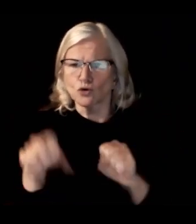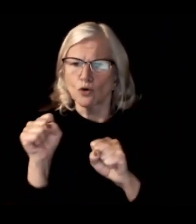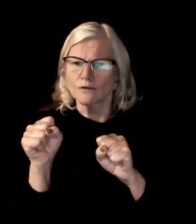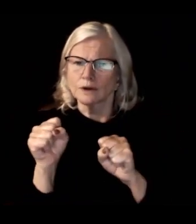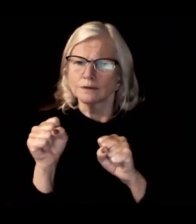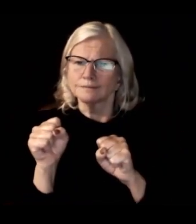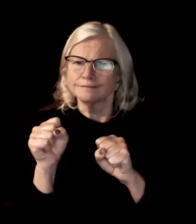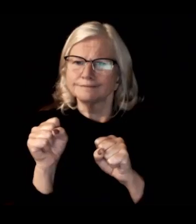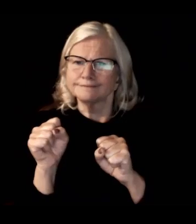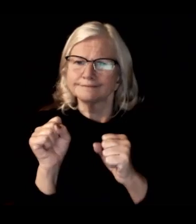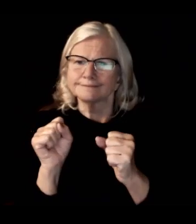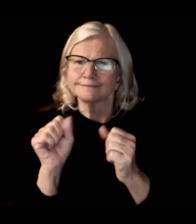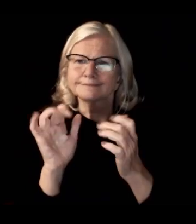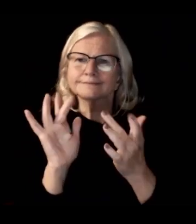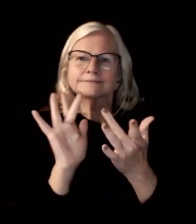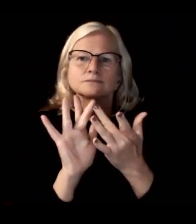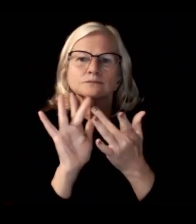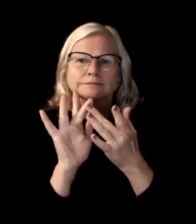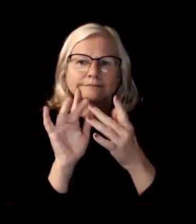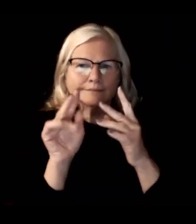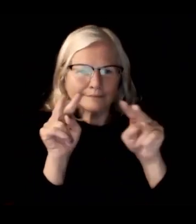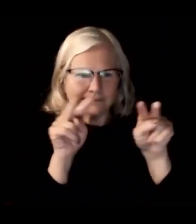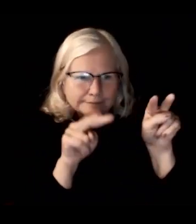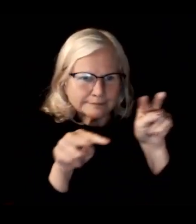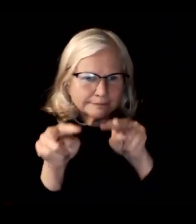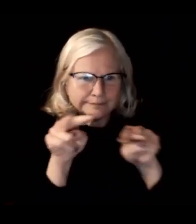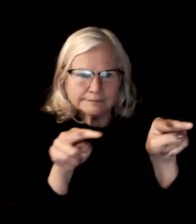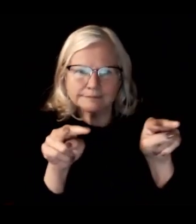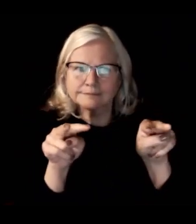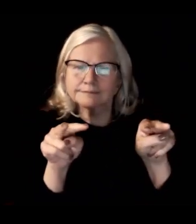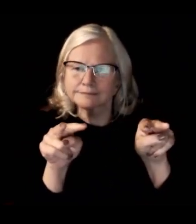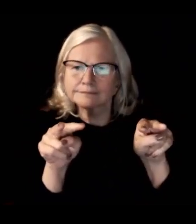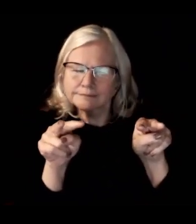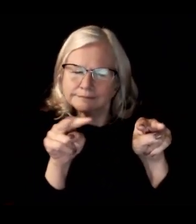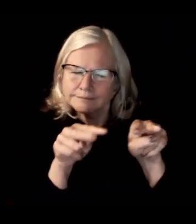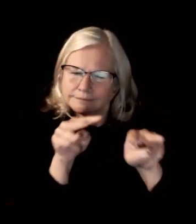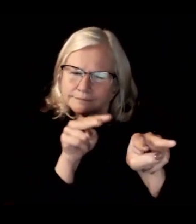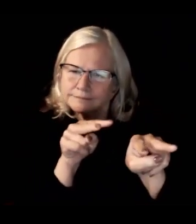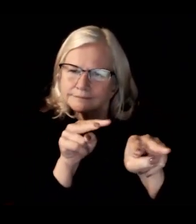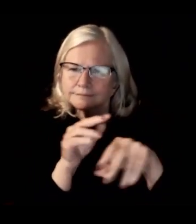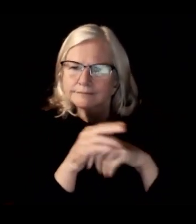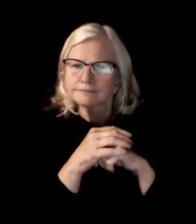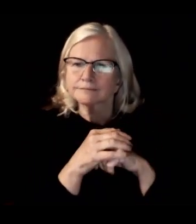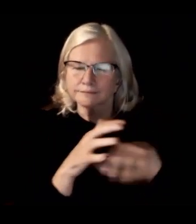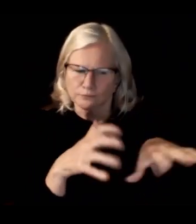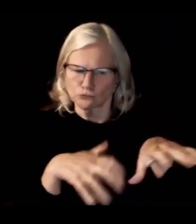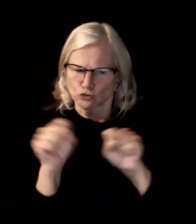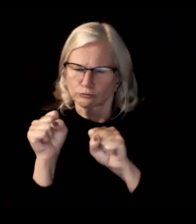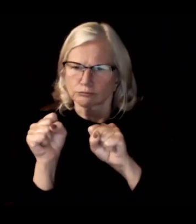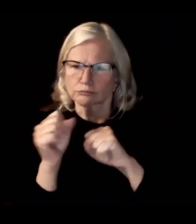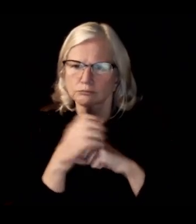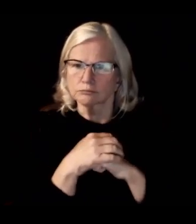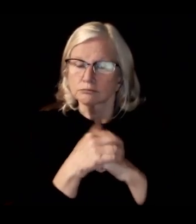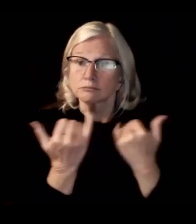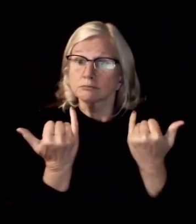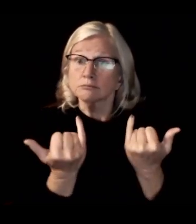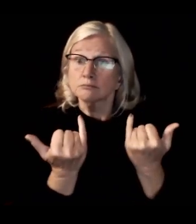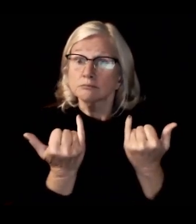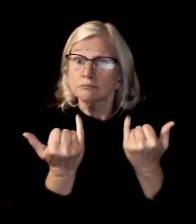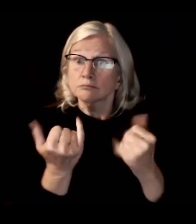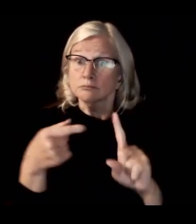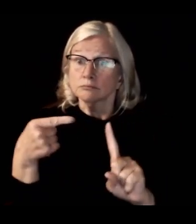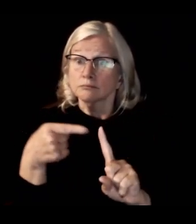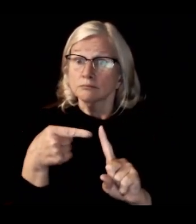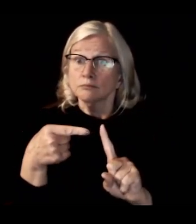was overwhelmed with cases. And now just the opposite has happened. My local health department is overwhelmed and the MDH is helping